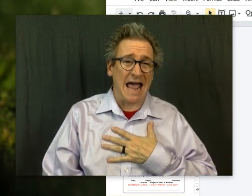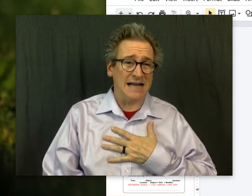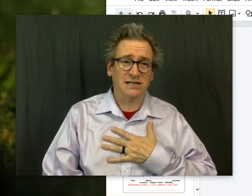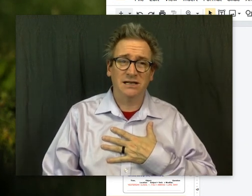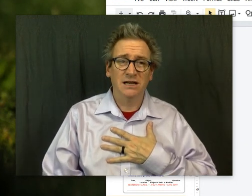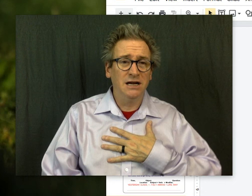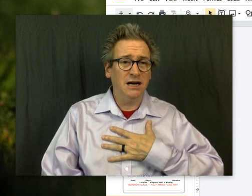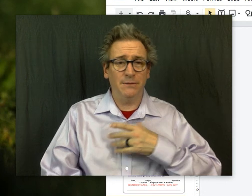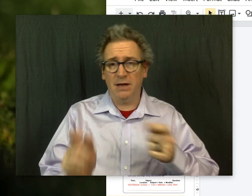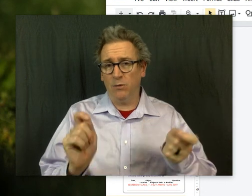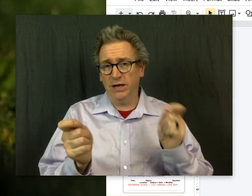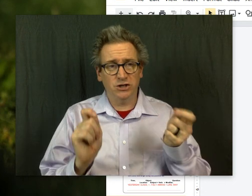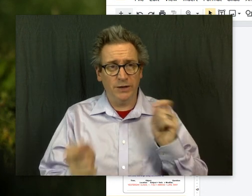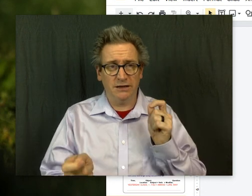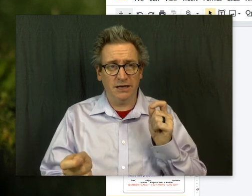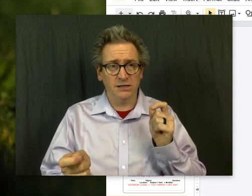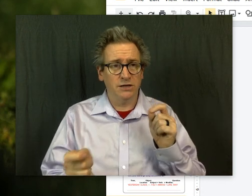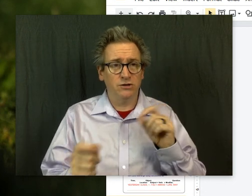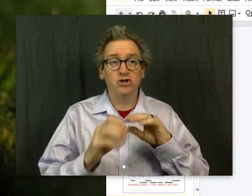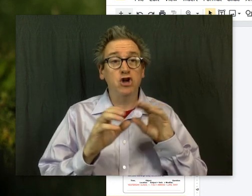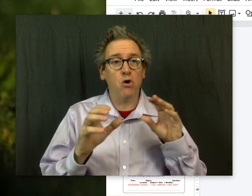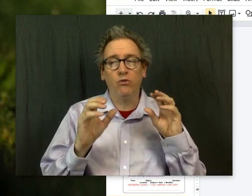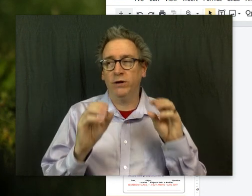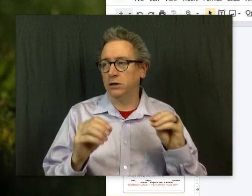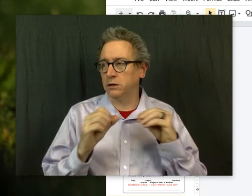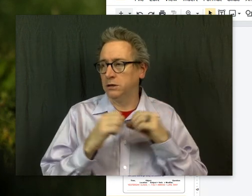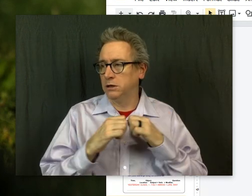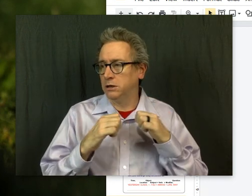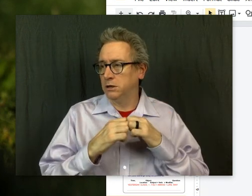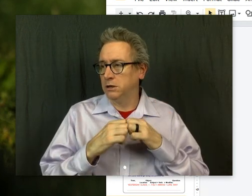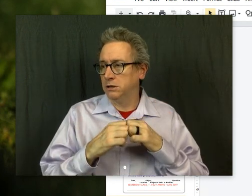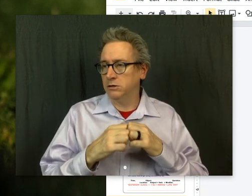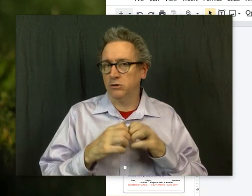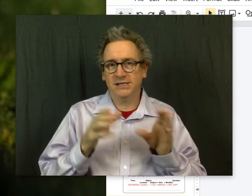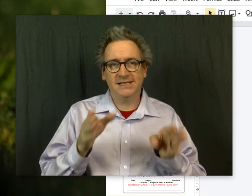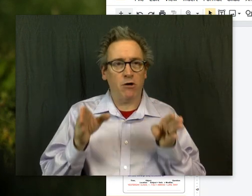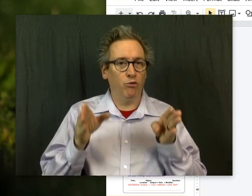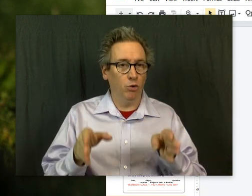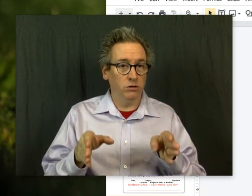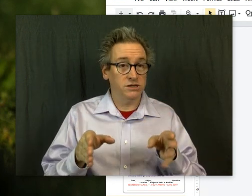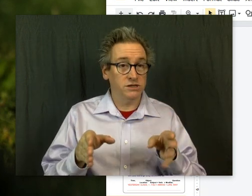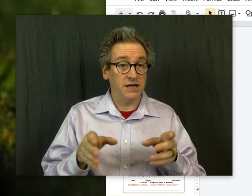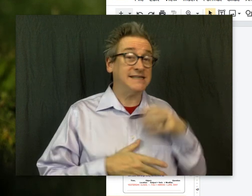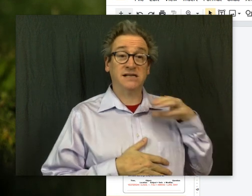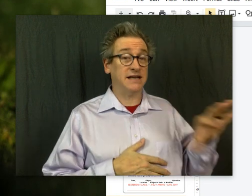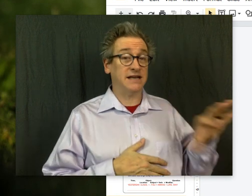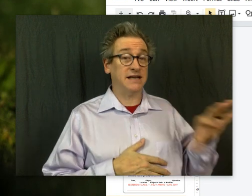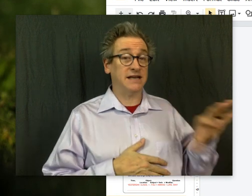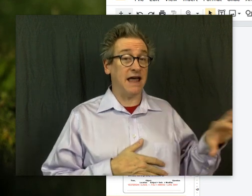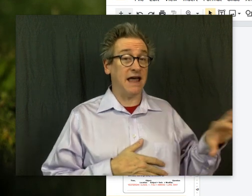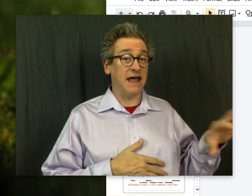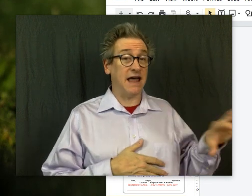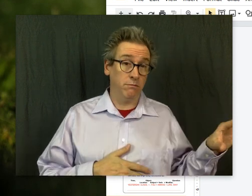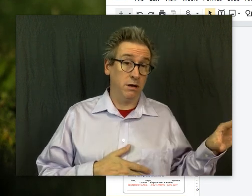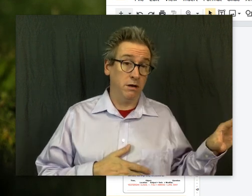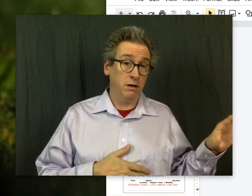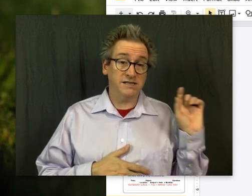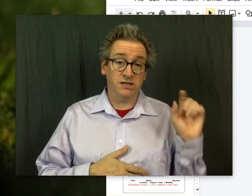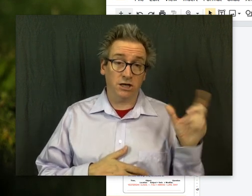just ask and we can tweak things. There's no real set rules. ASL doesn't have a written